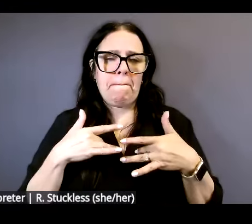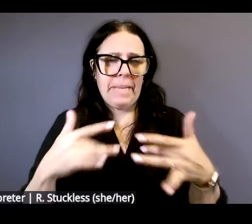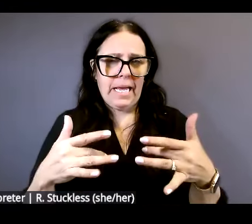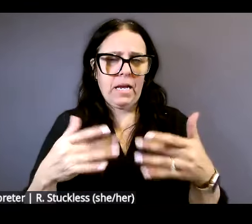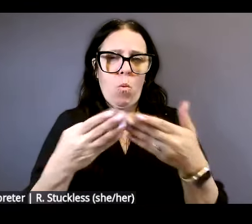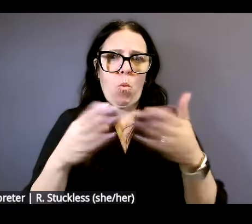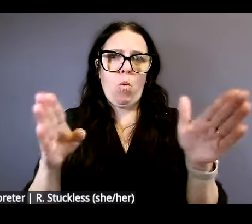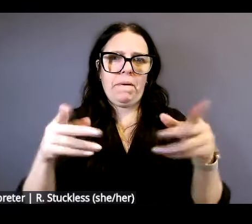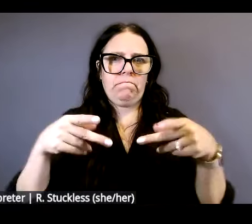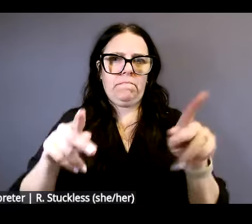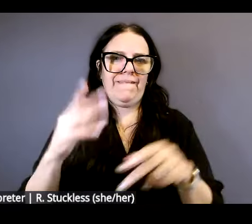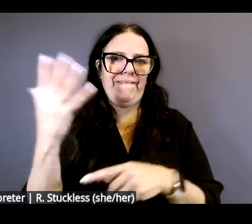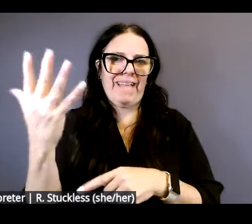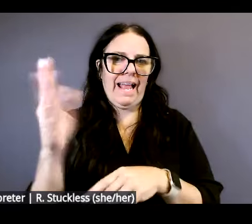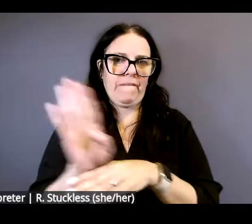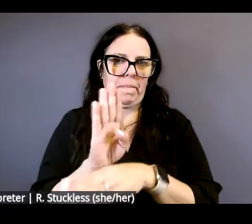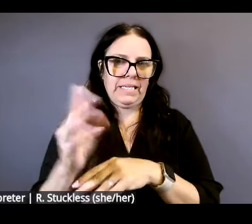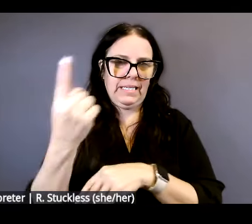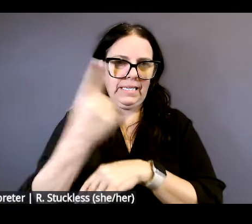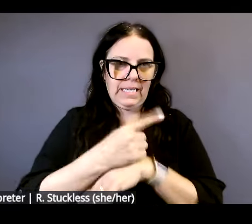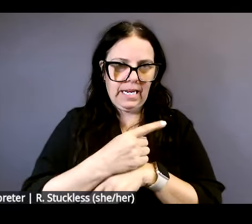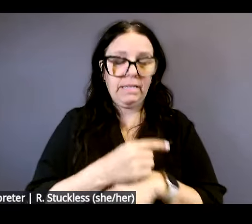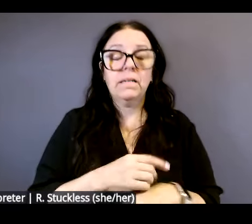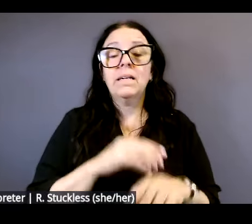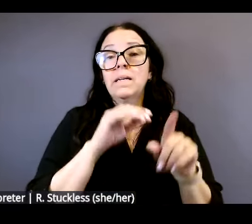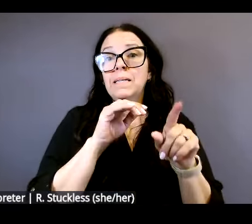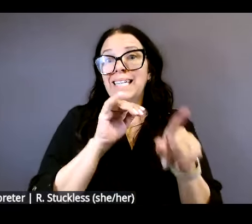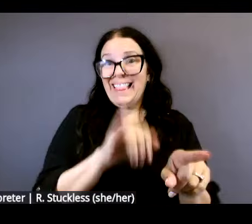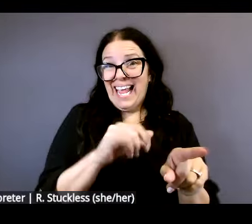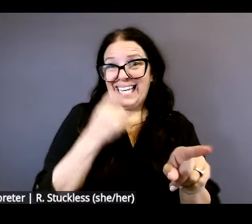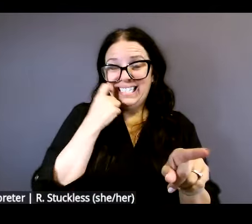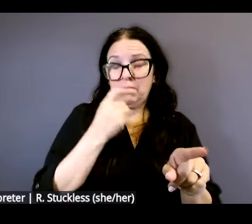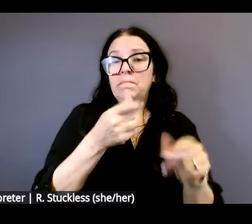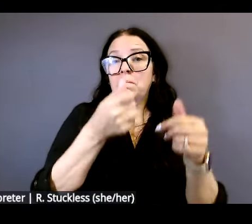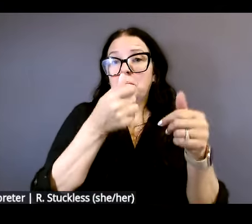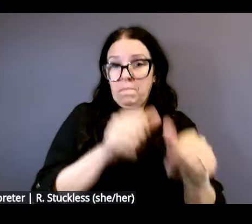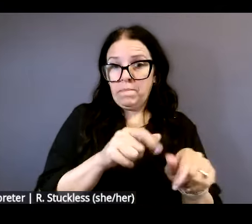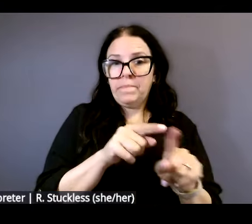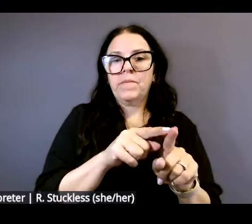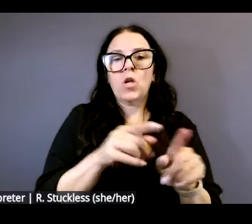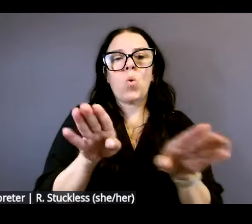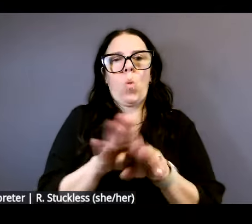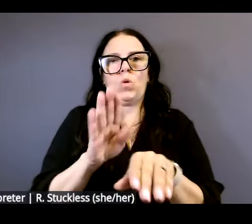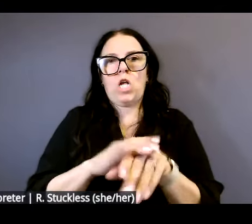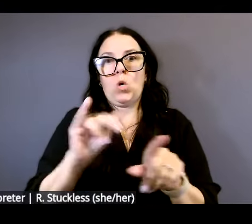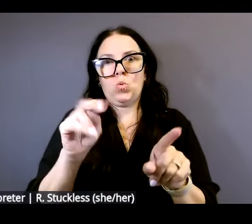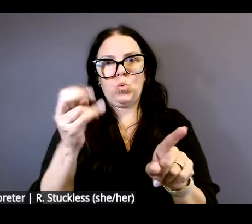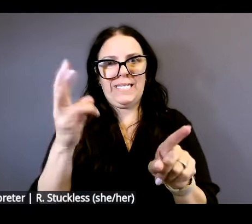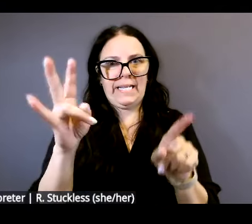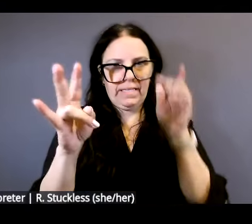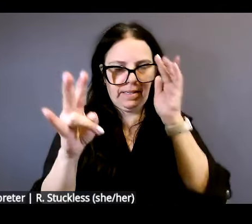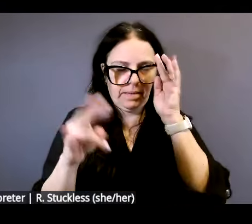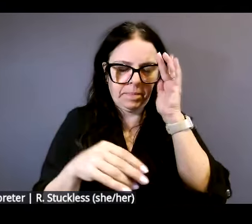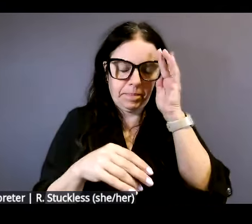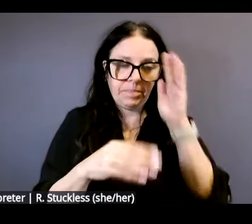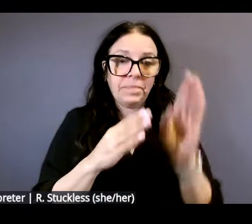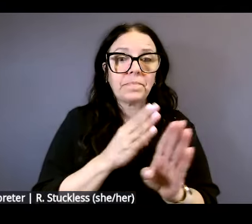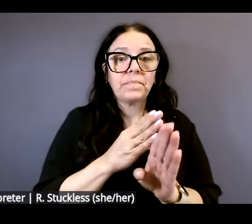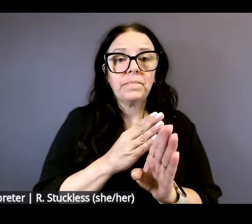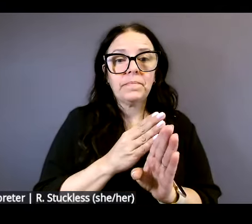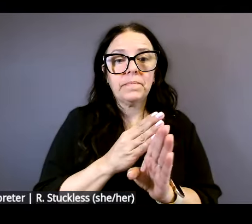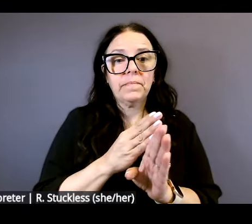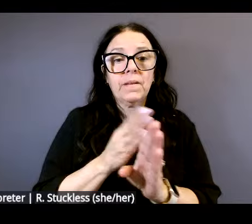period closed on June 17th. On June 16th, we received an email, the Bureau received an